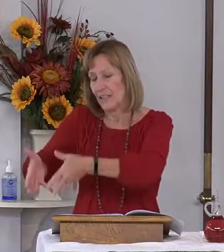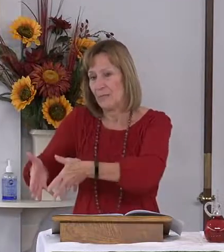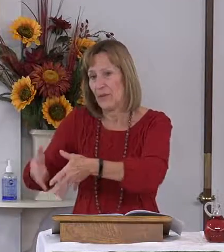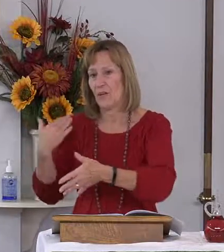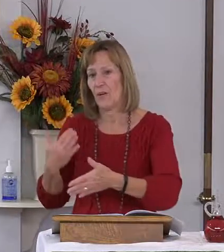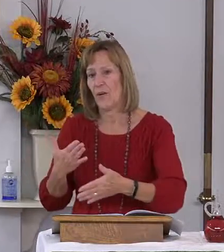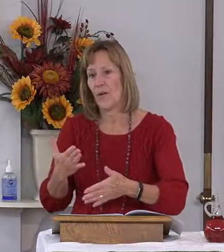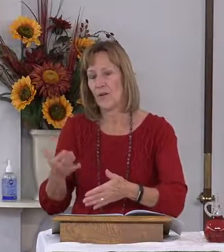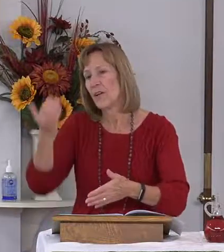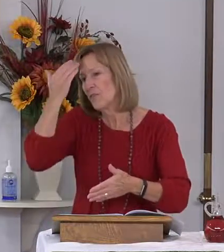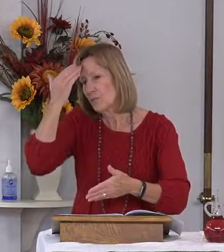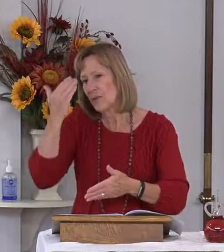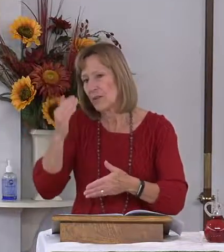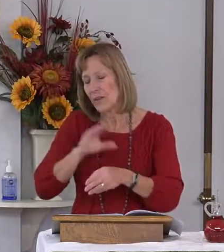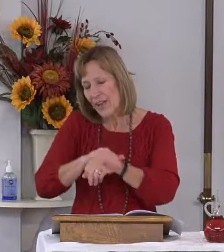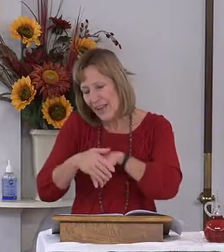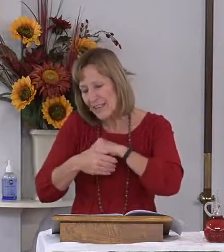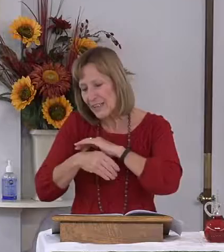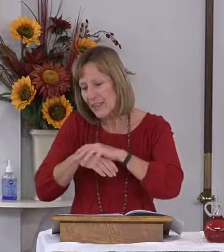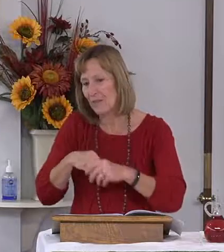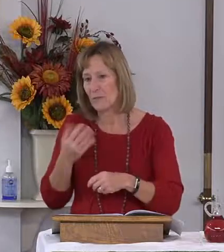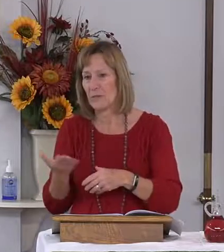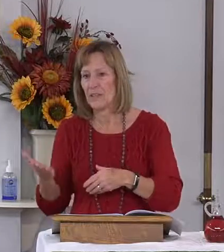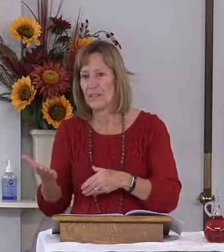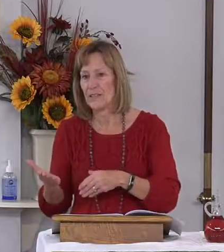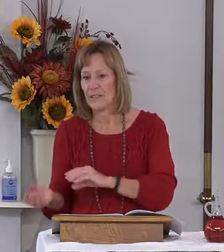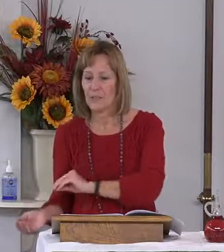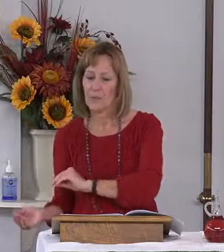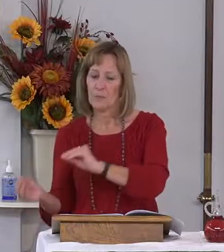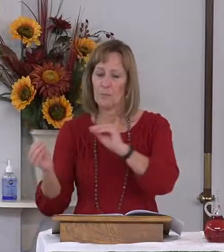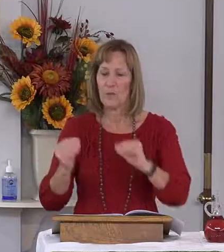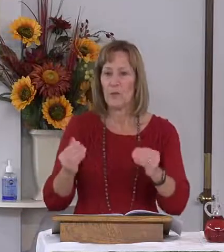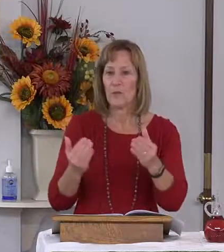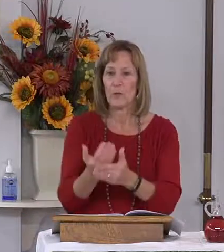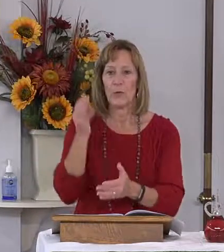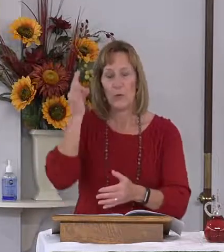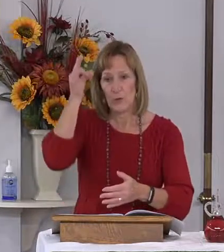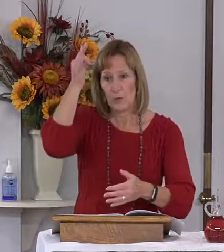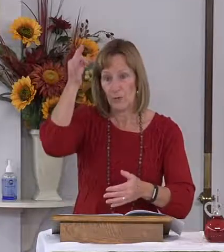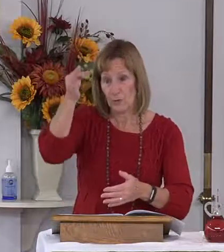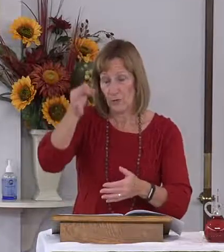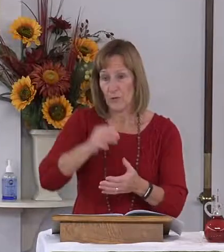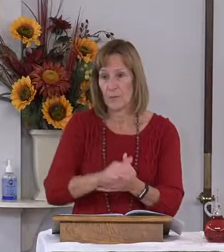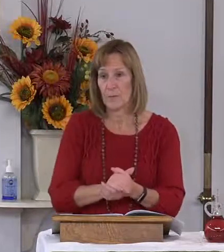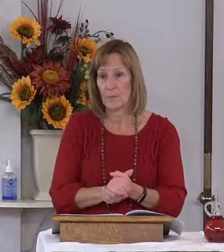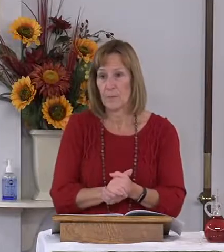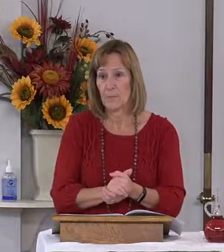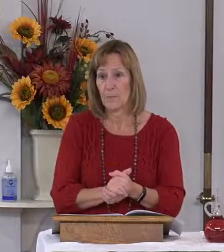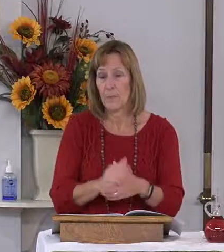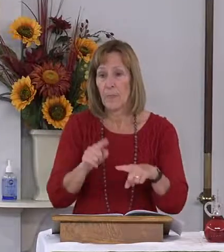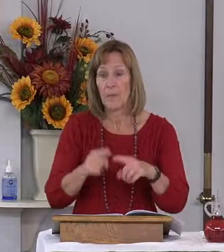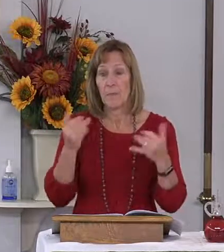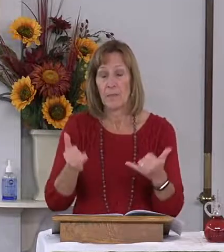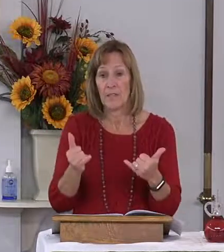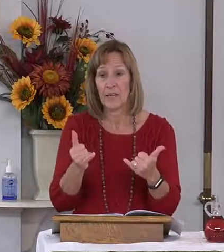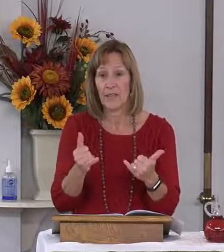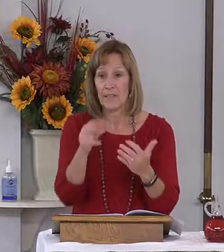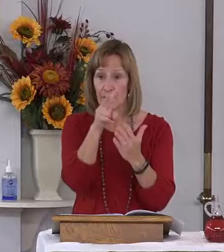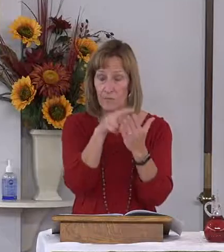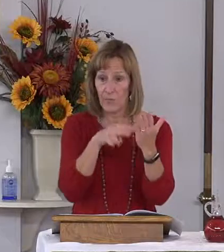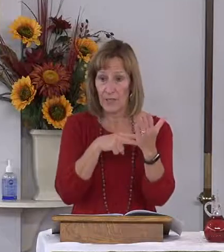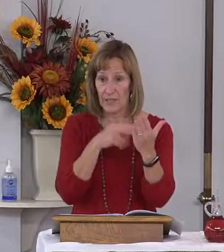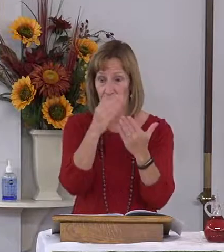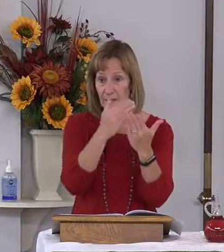and comfortable routines and to step into an uncertain future. But in today's